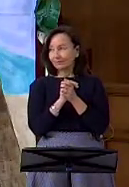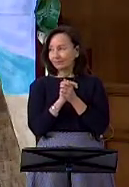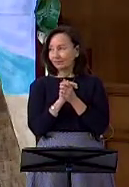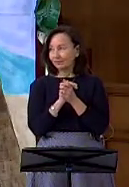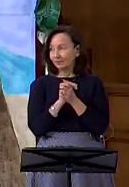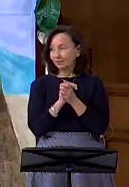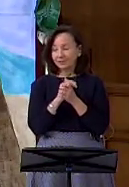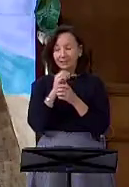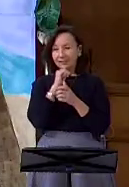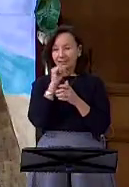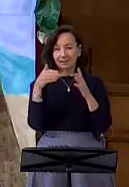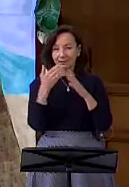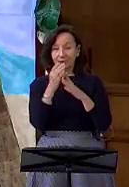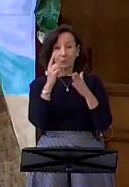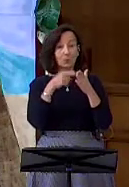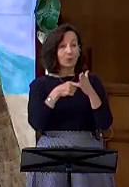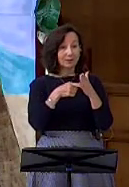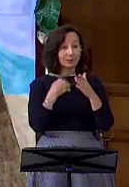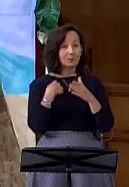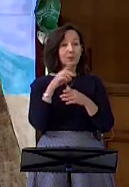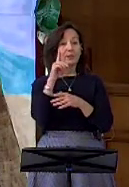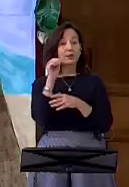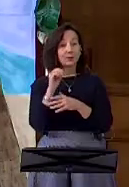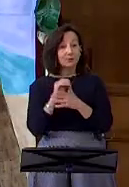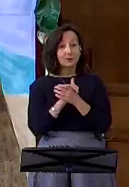not through what we do.